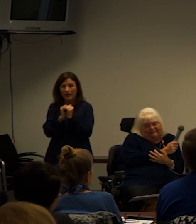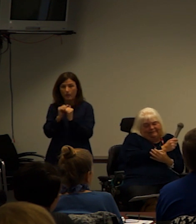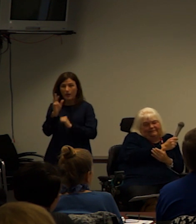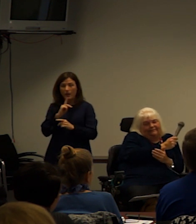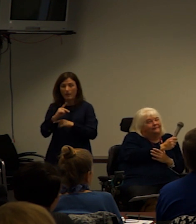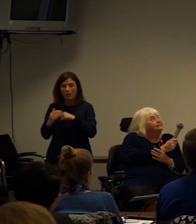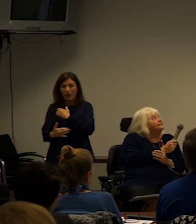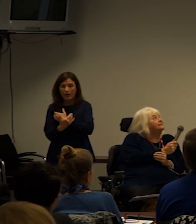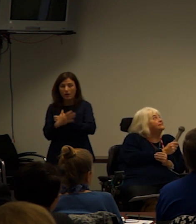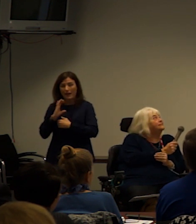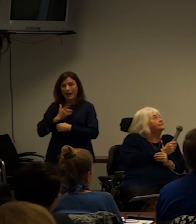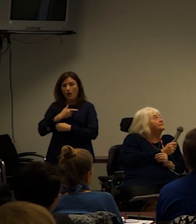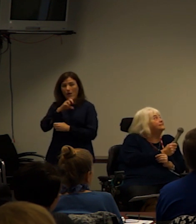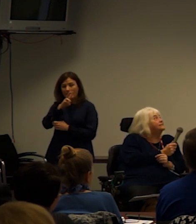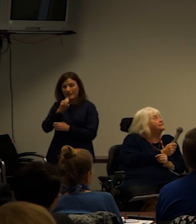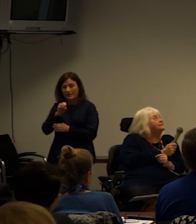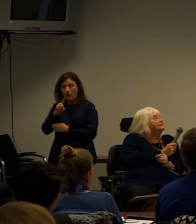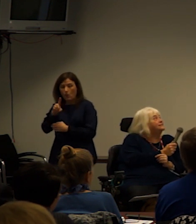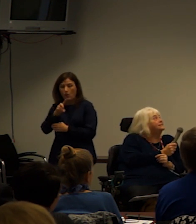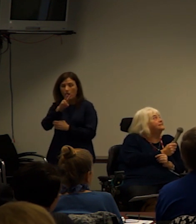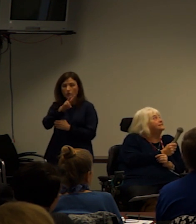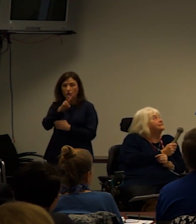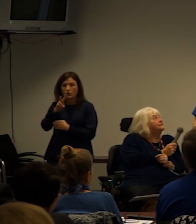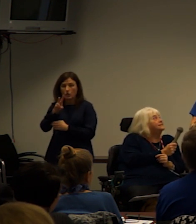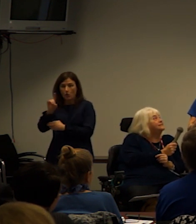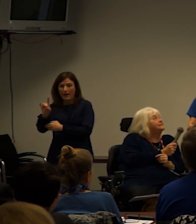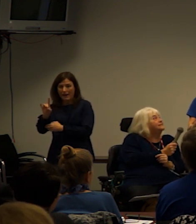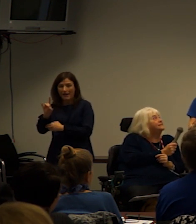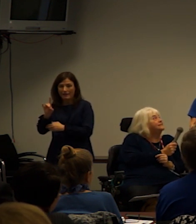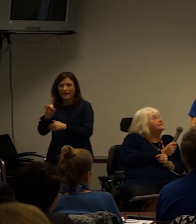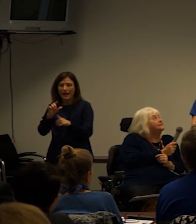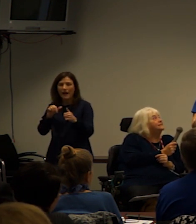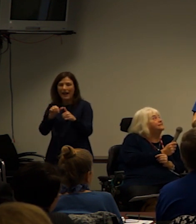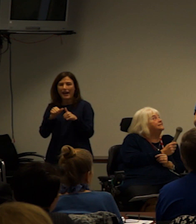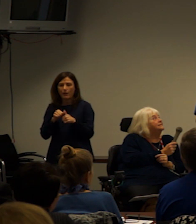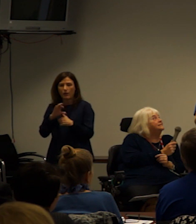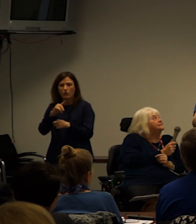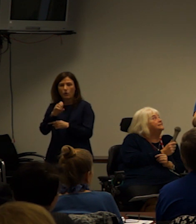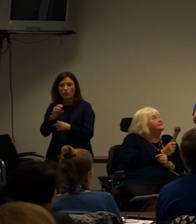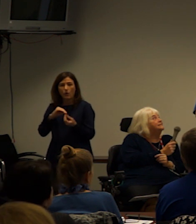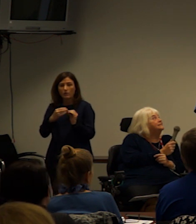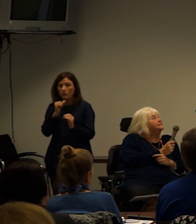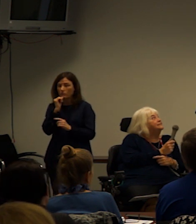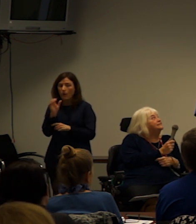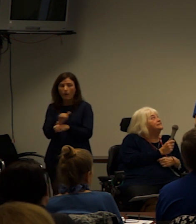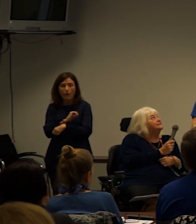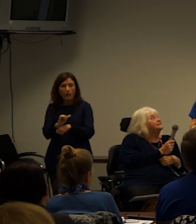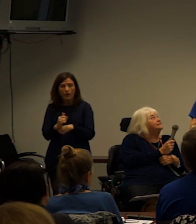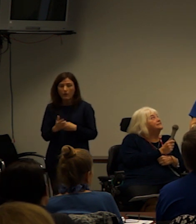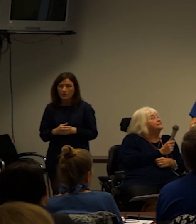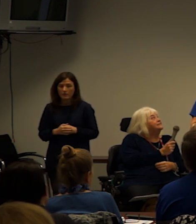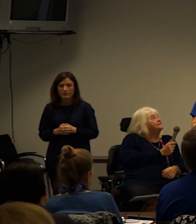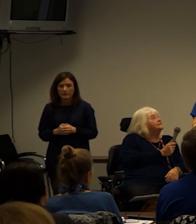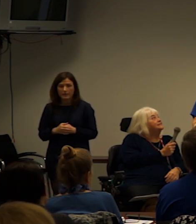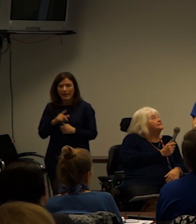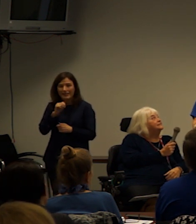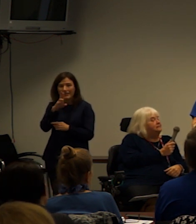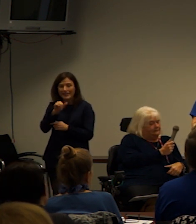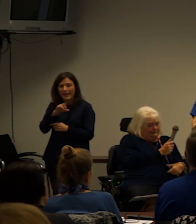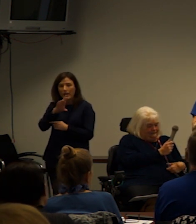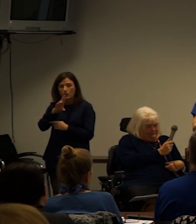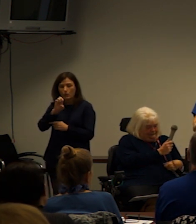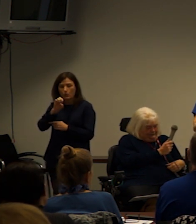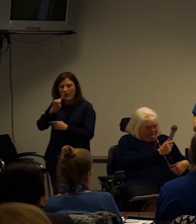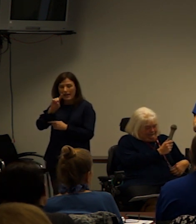our 228 area code numbers would not work. Well, I can tell you that for Terry Redding, for instance, he worked for Life